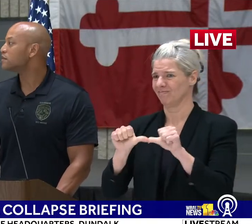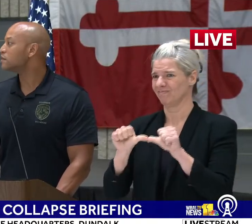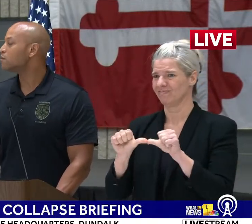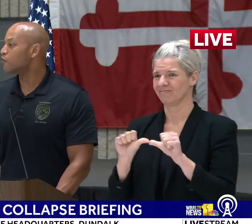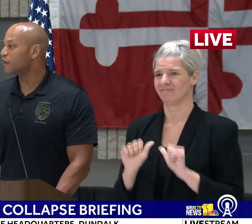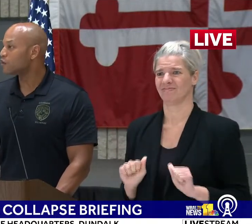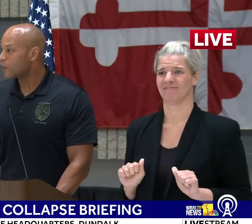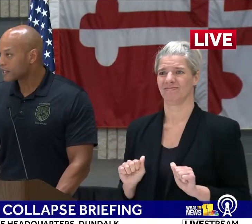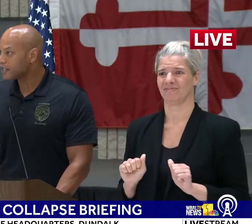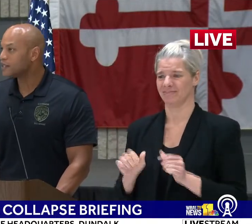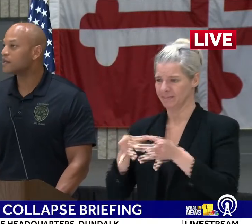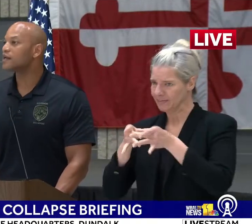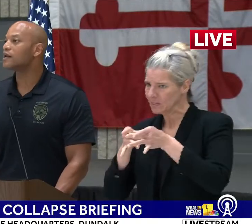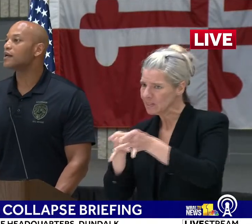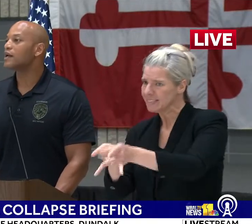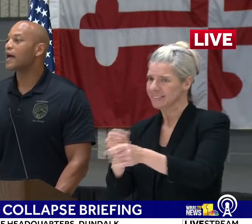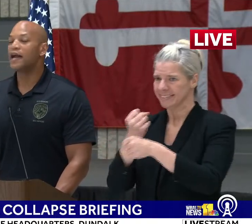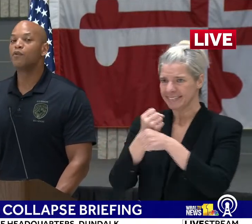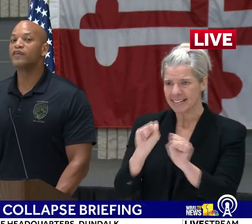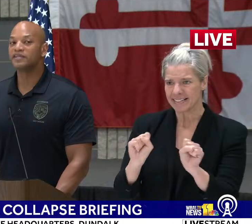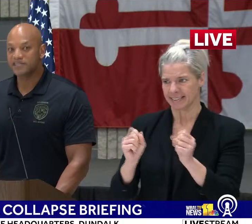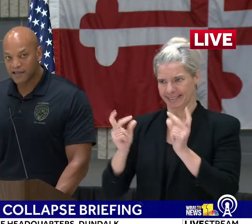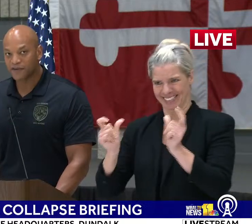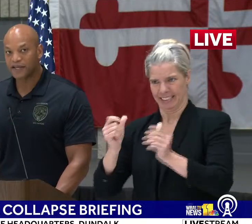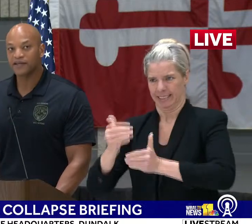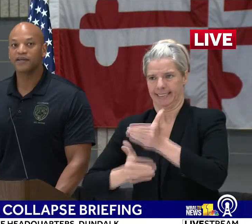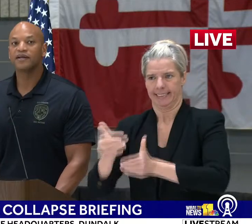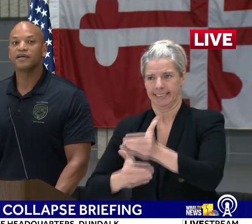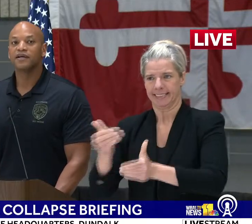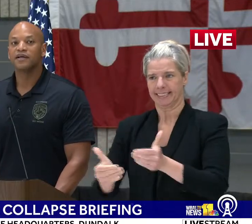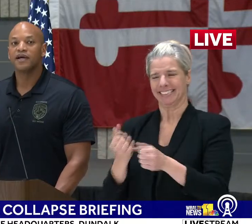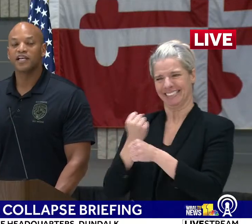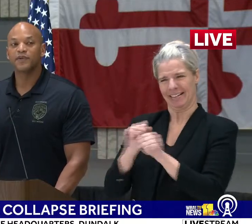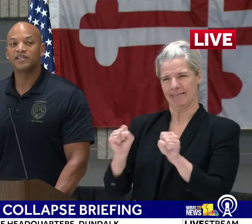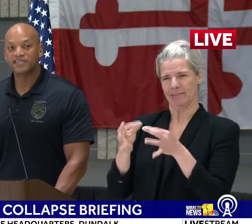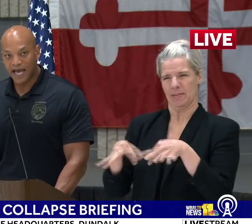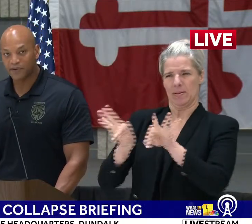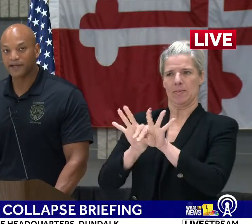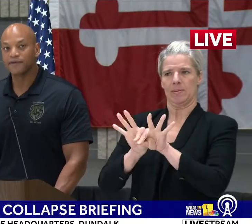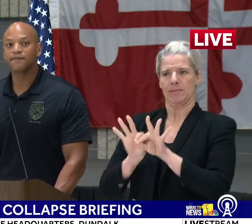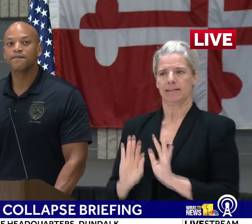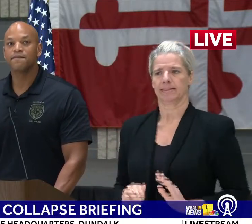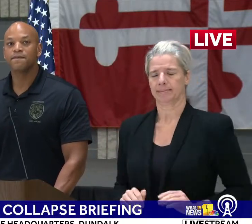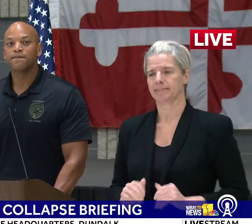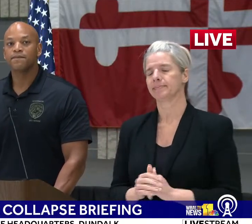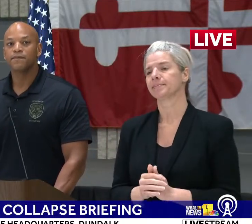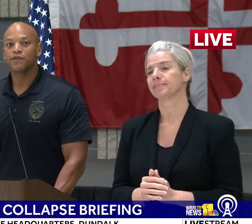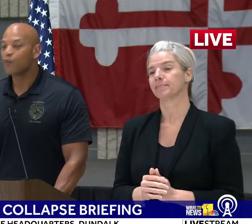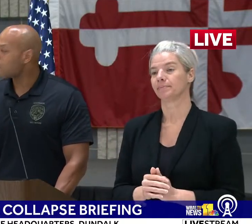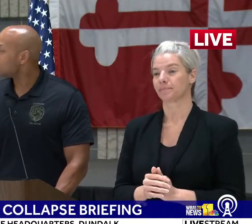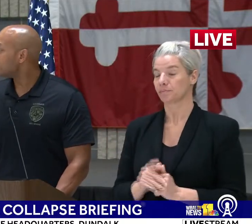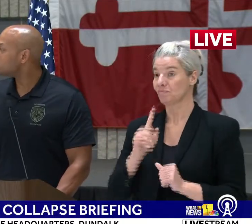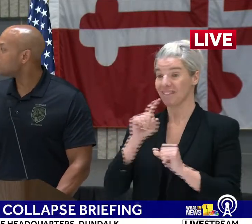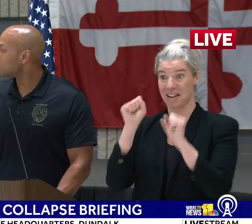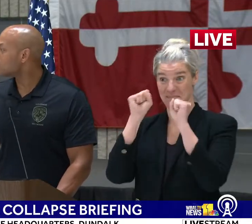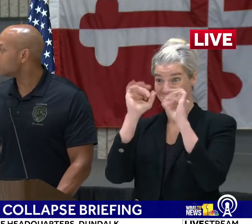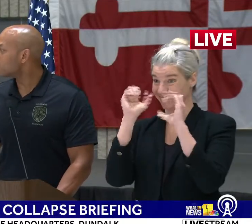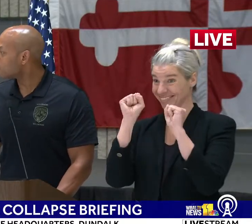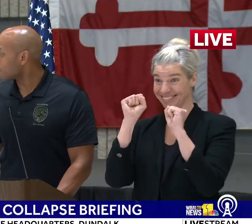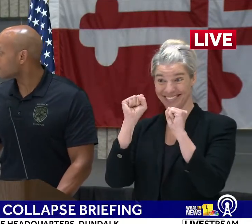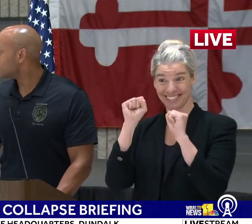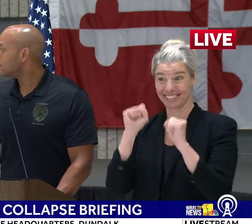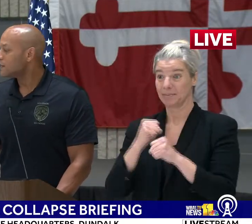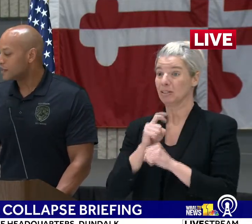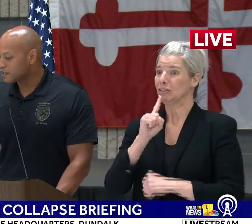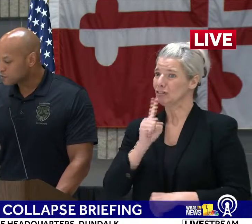efficiently, moving quickly, and moving safely has been astounding. You all have made